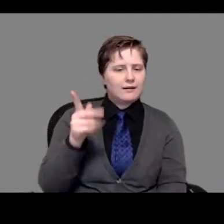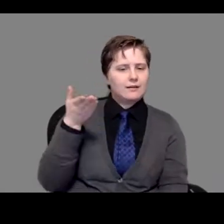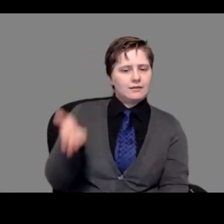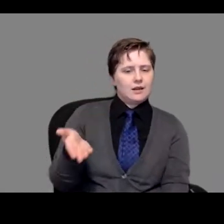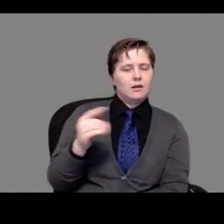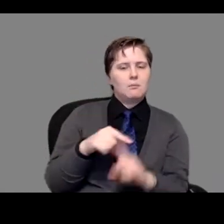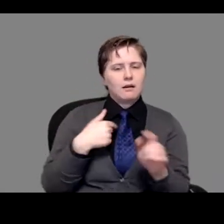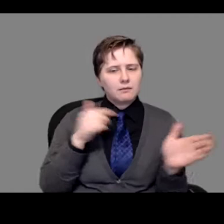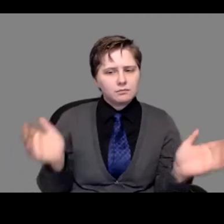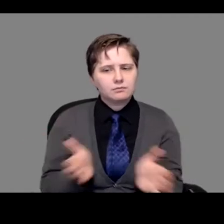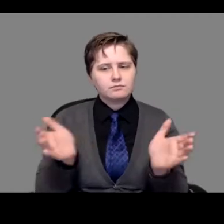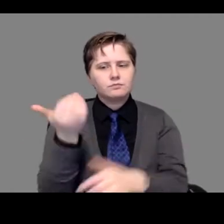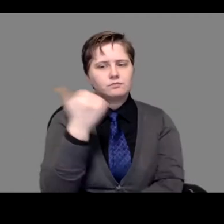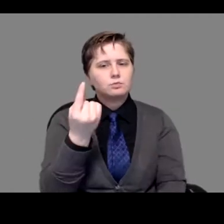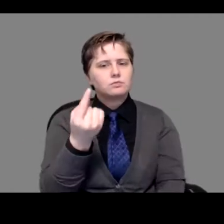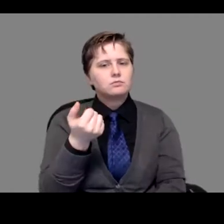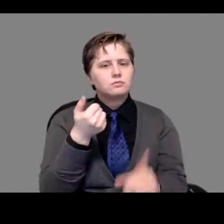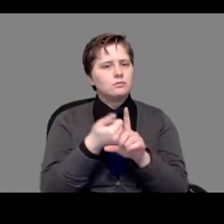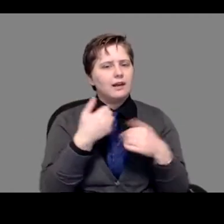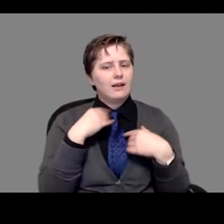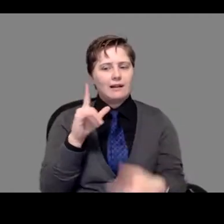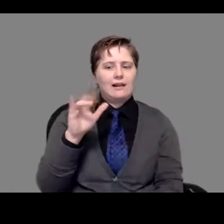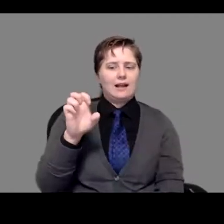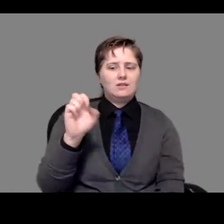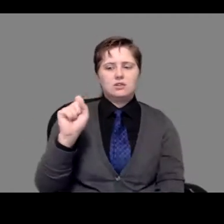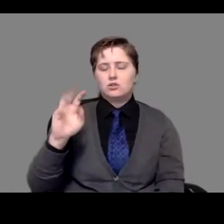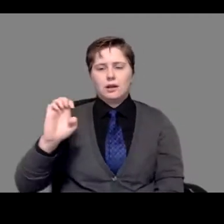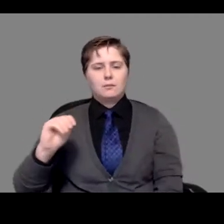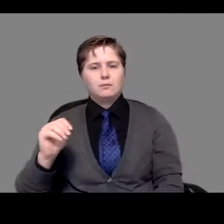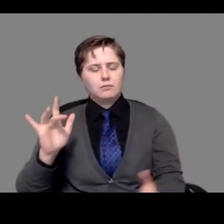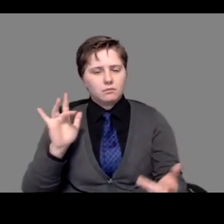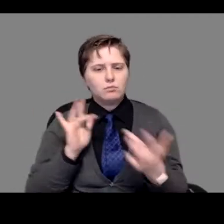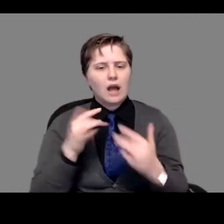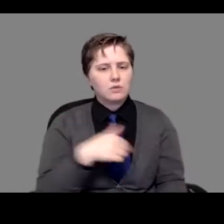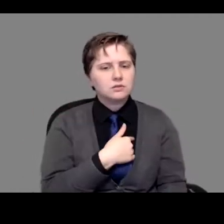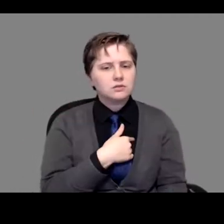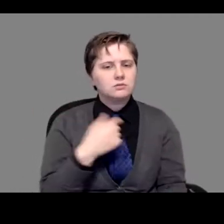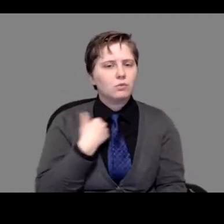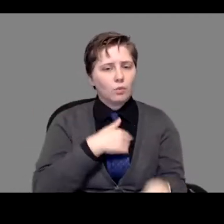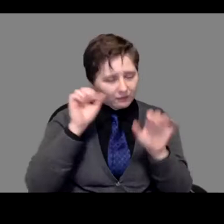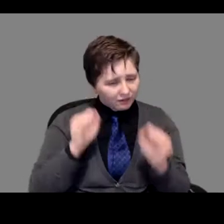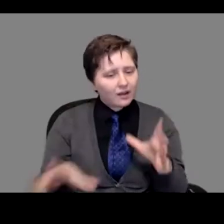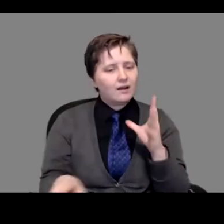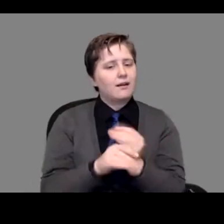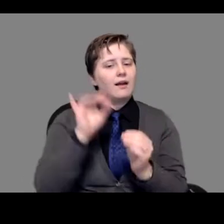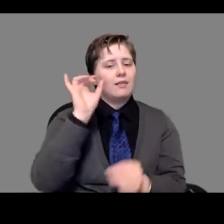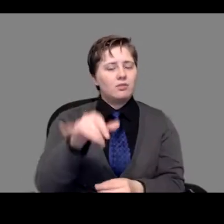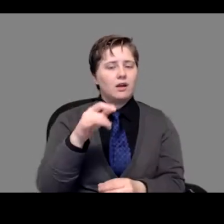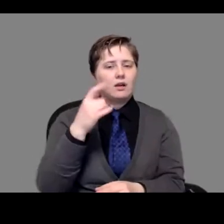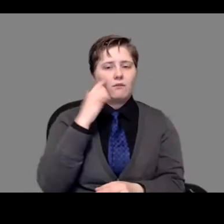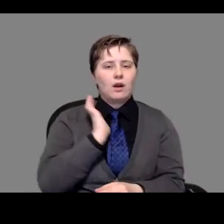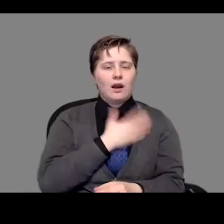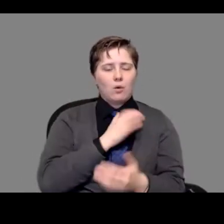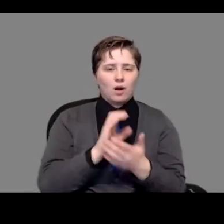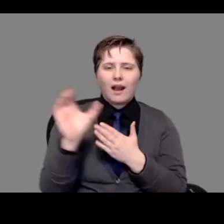I would encourage anybody who does have a live stream to reach out to us so we can add that to essentially our